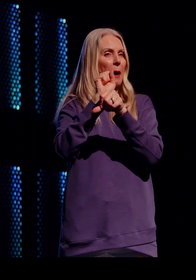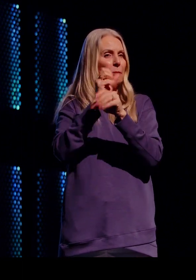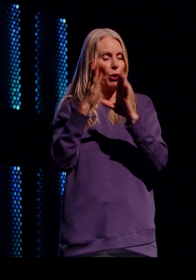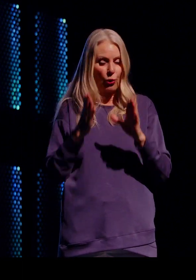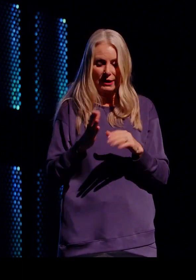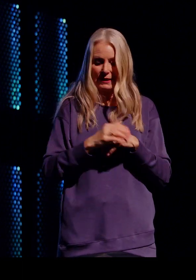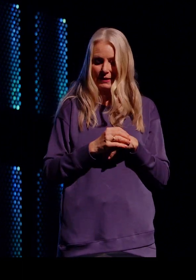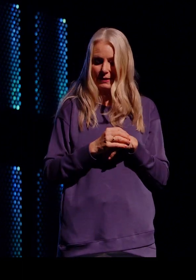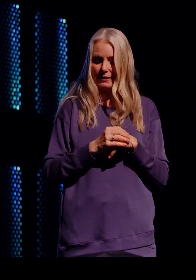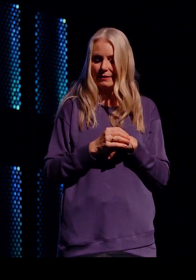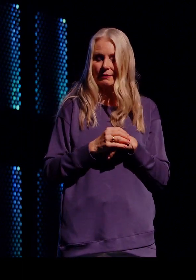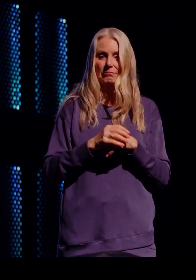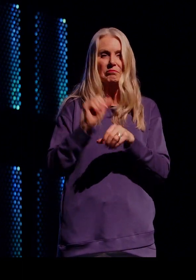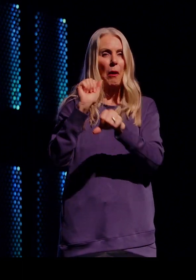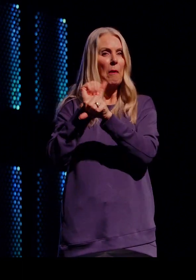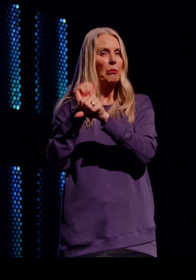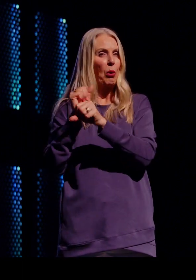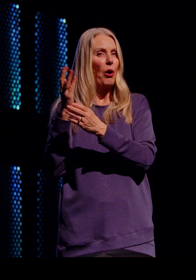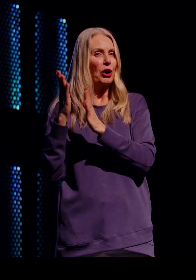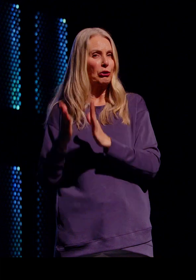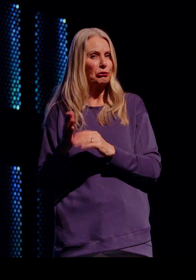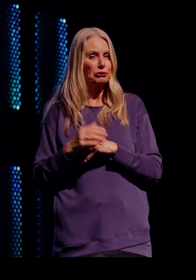employers.